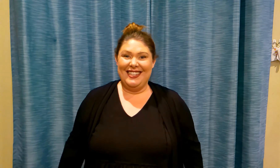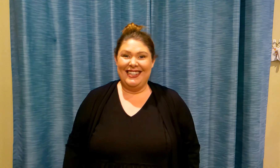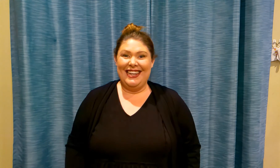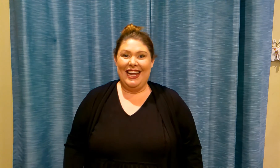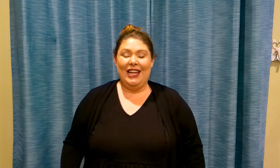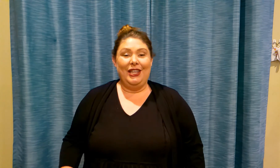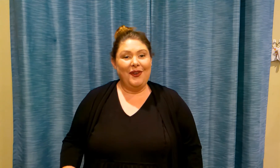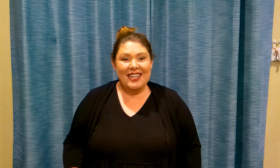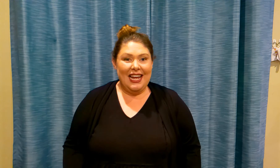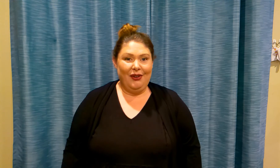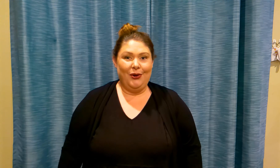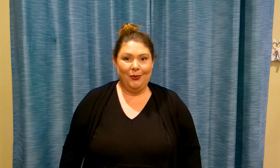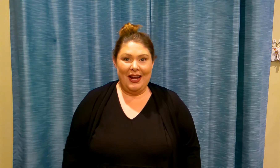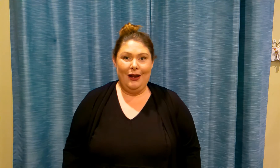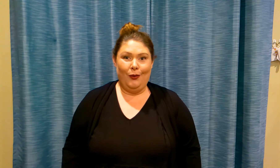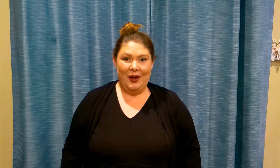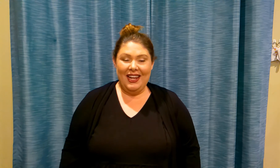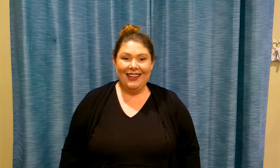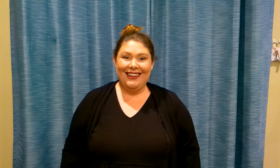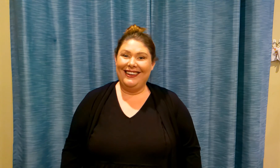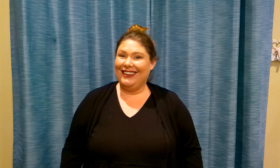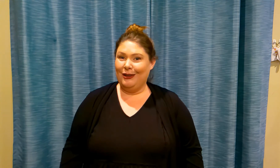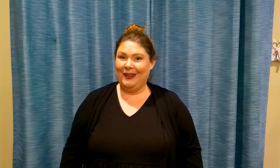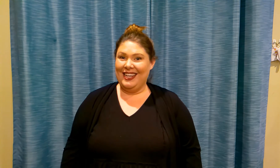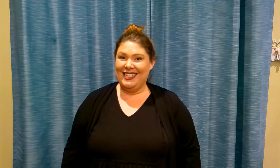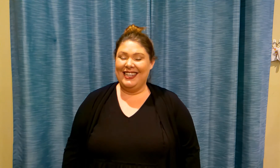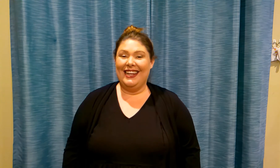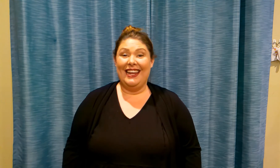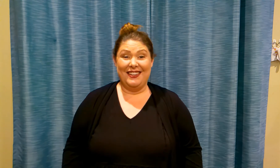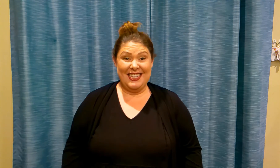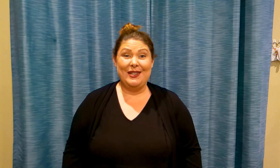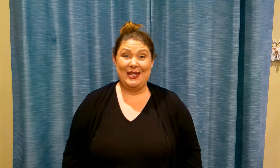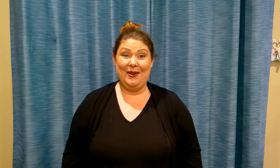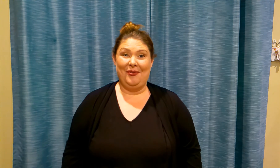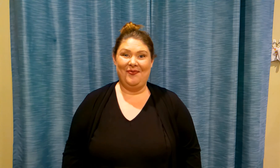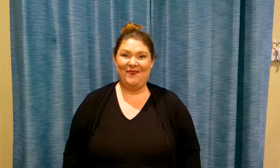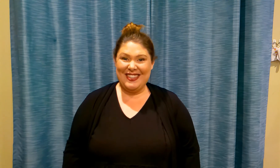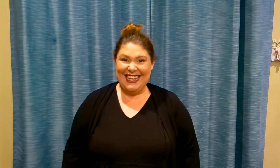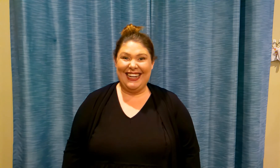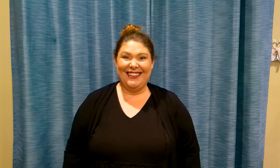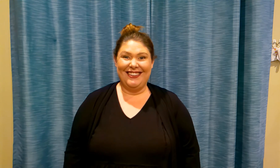You guys have a great week. God bless, and I'll see you soon. Take care.